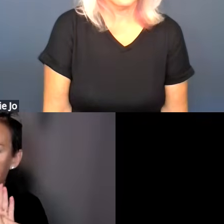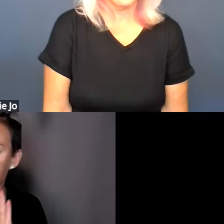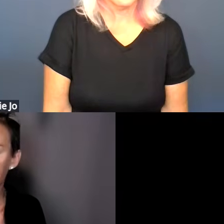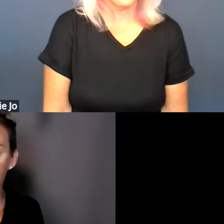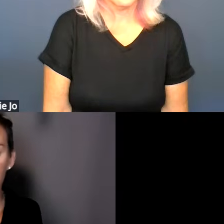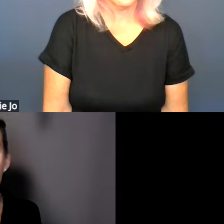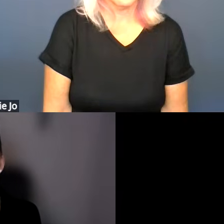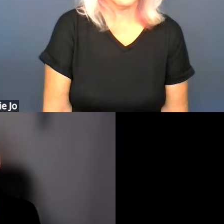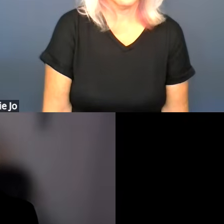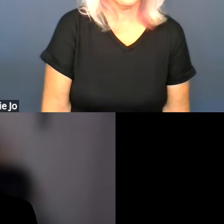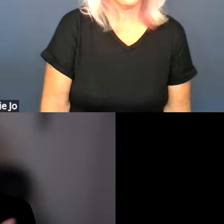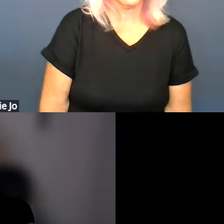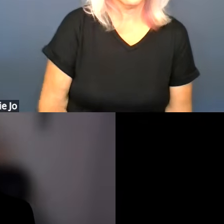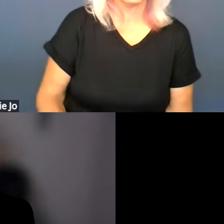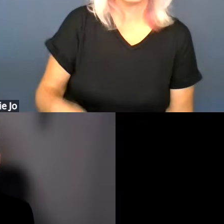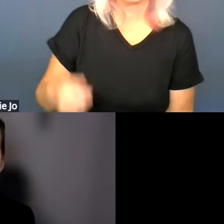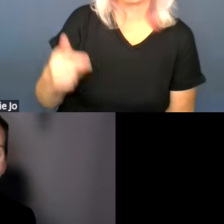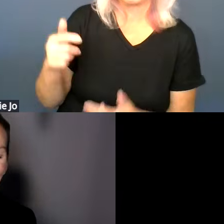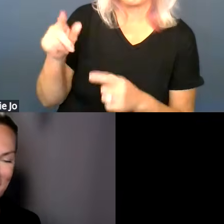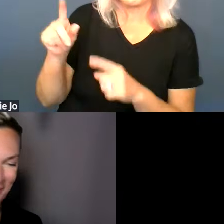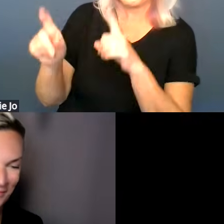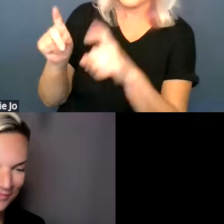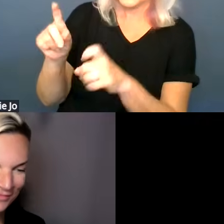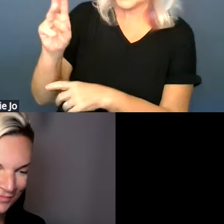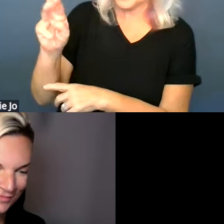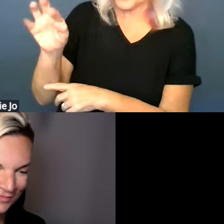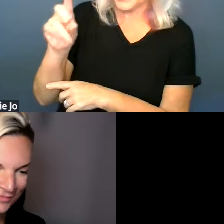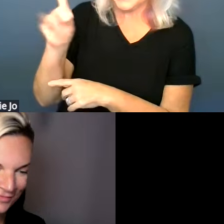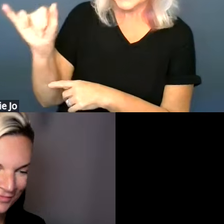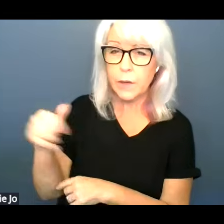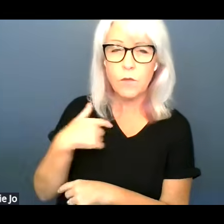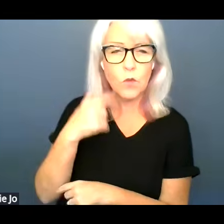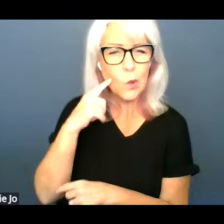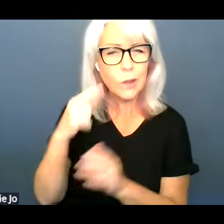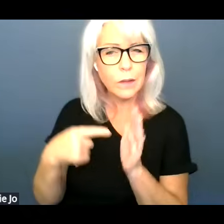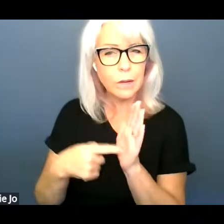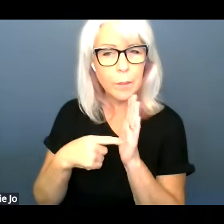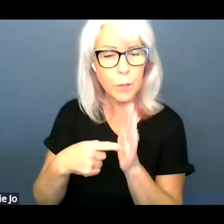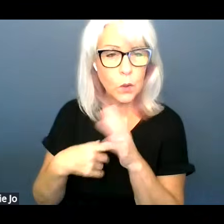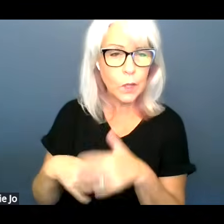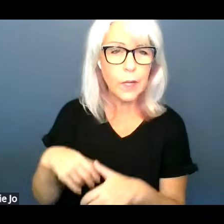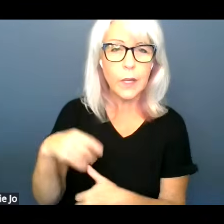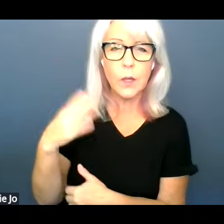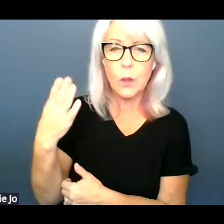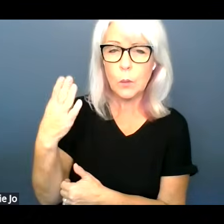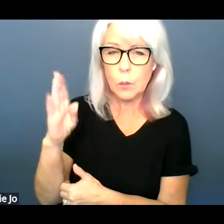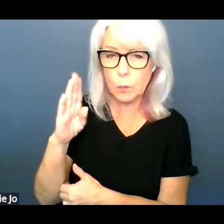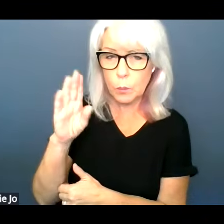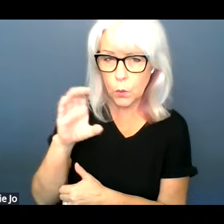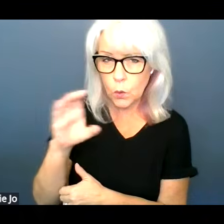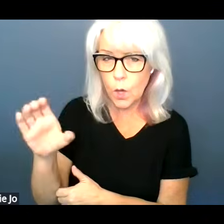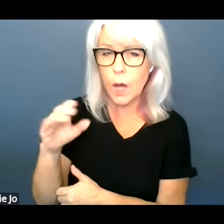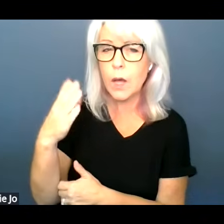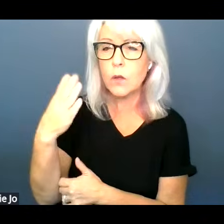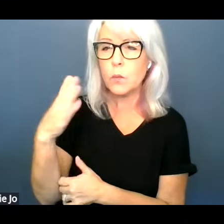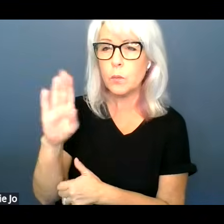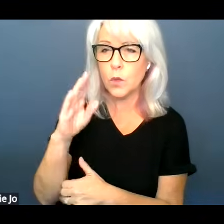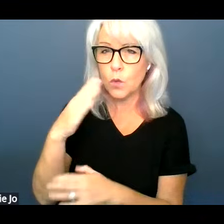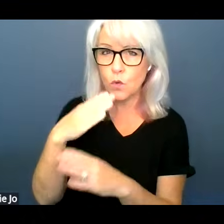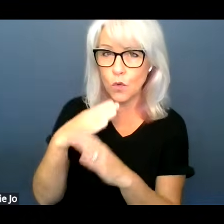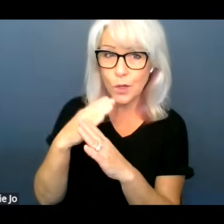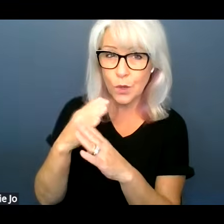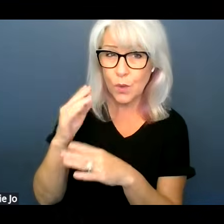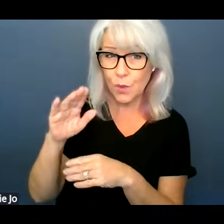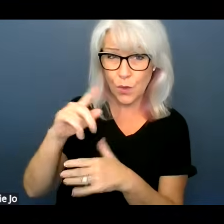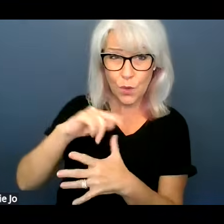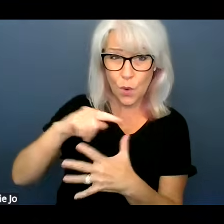Brady, is our, like Blue Cross Blue Shield, Priority Health, Corewell, are the health systems in Michigan, those are all